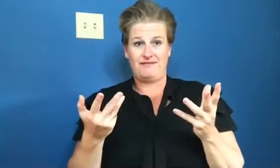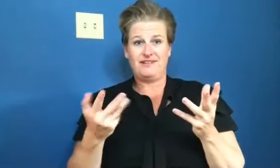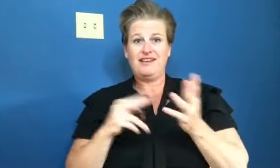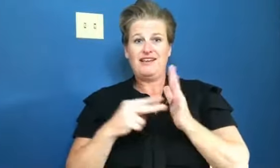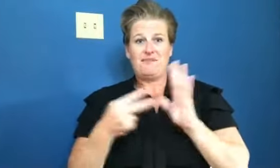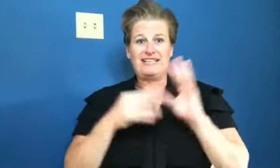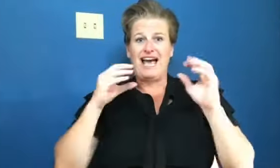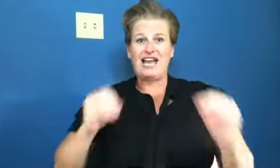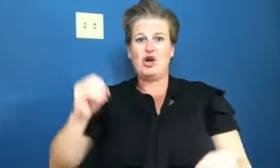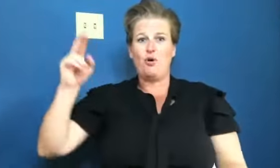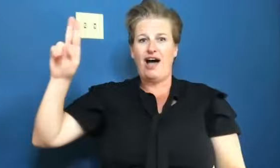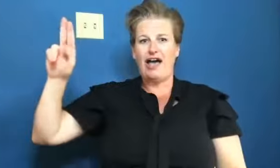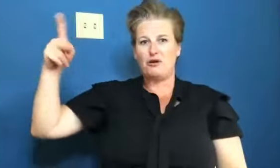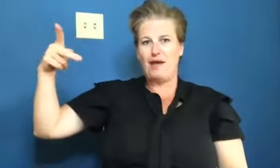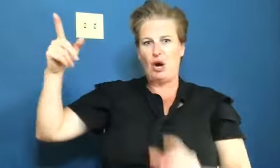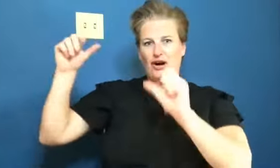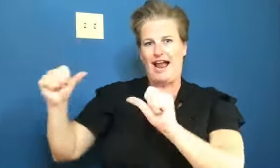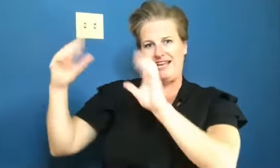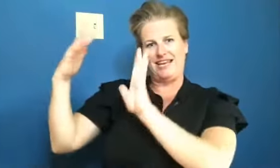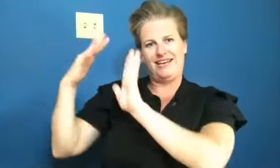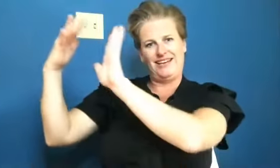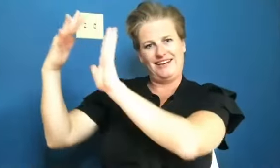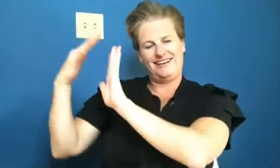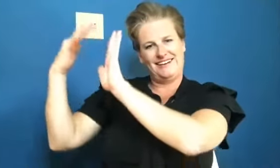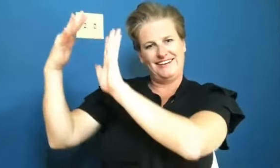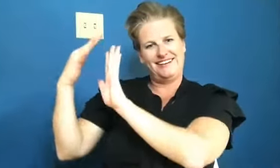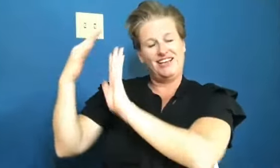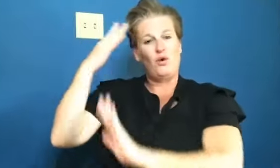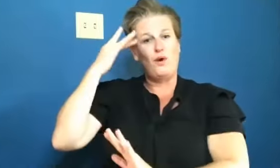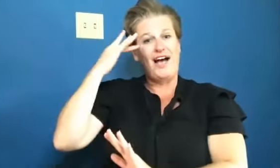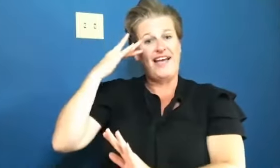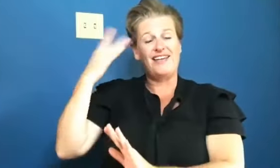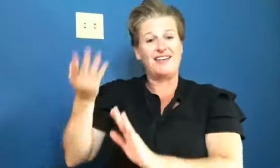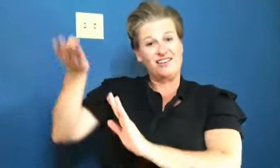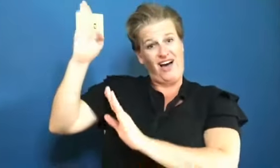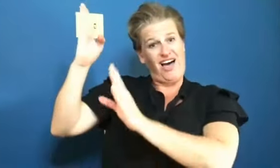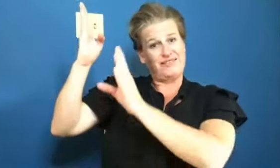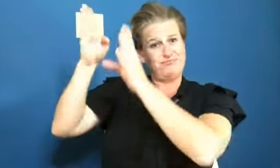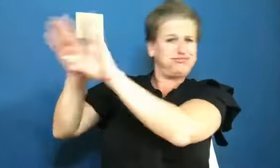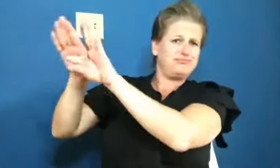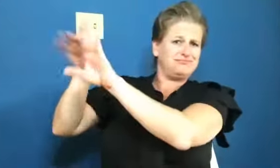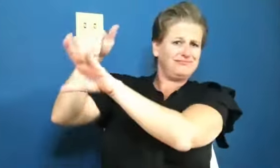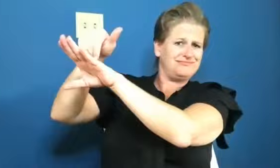can do business with because God is completely shut out of my life. So I moved to Texas. And as soon as I closed that moving room door,